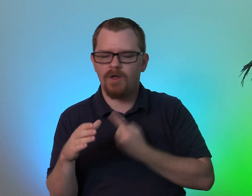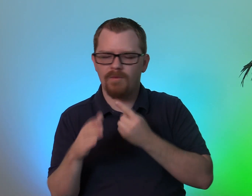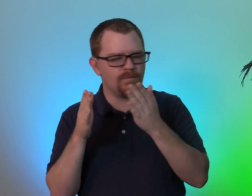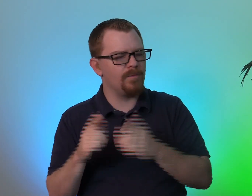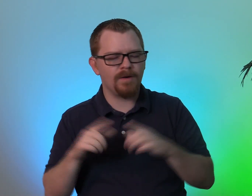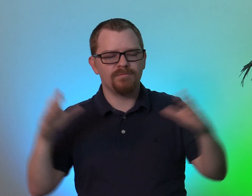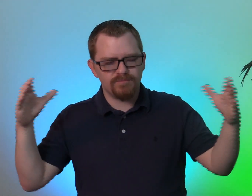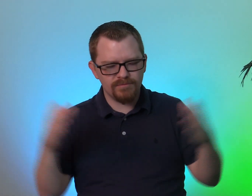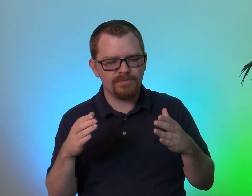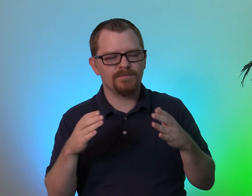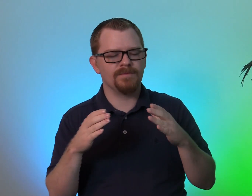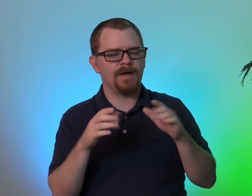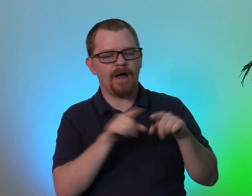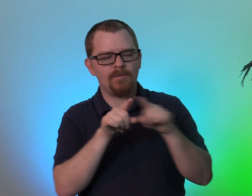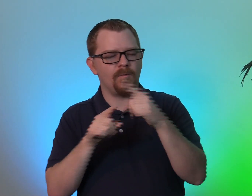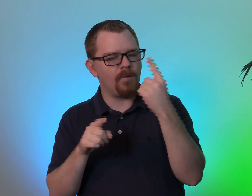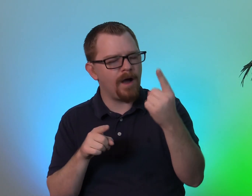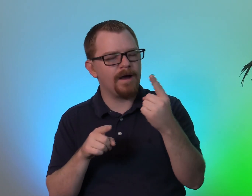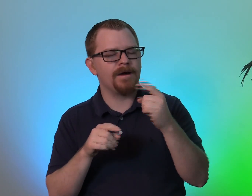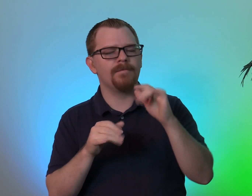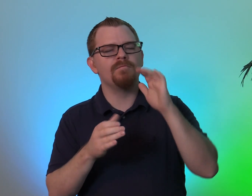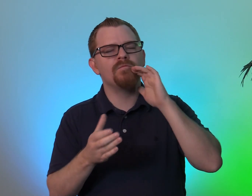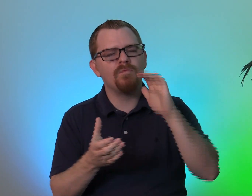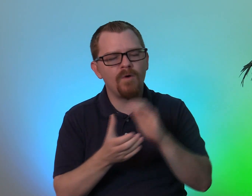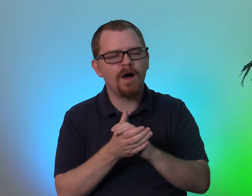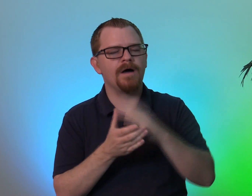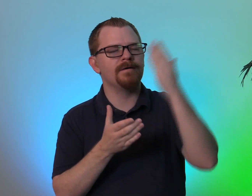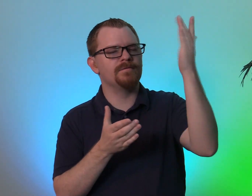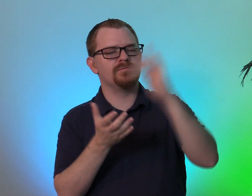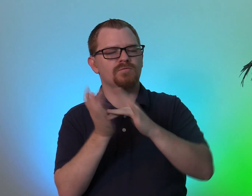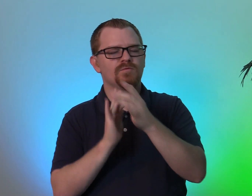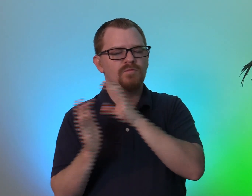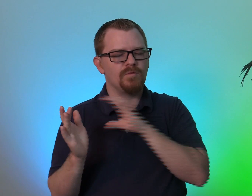Christian community, not alone, but all together.